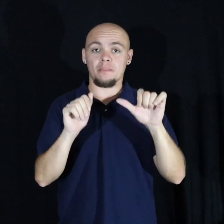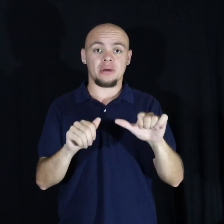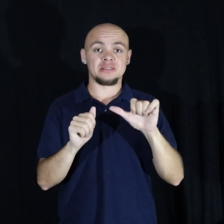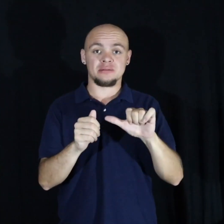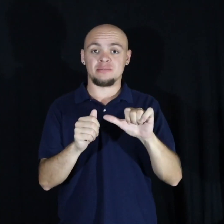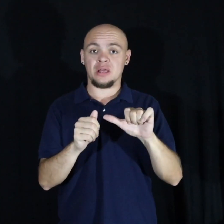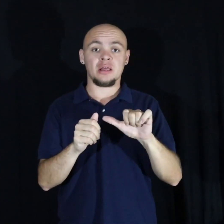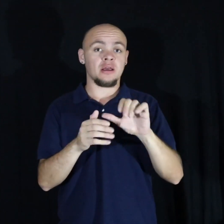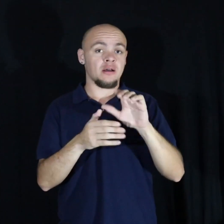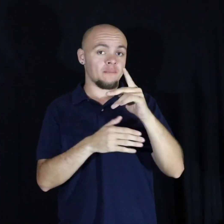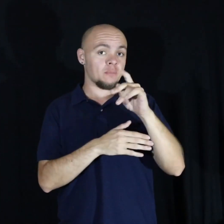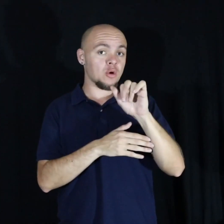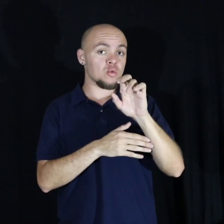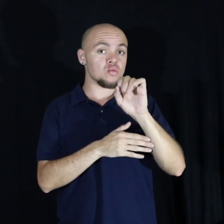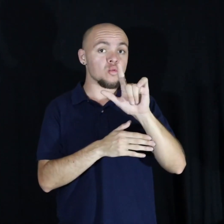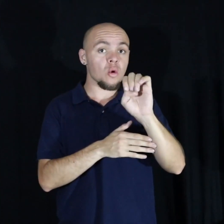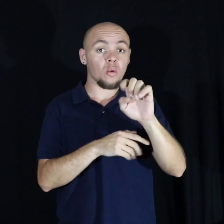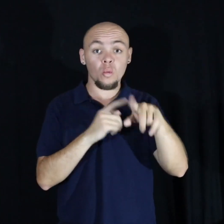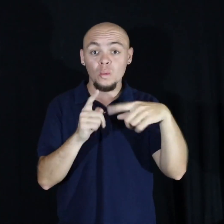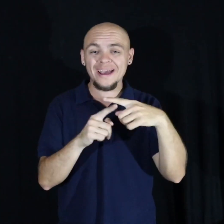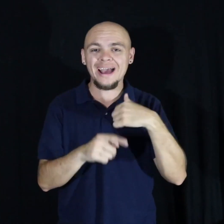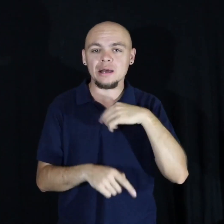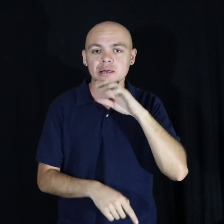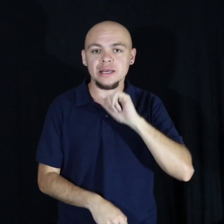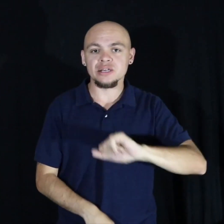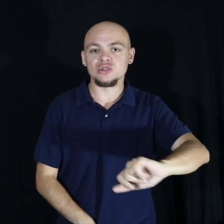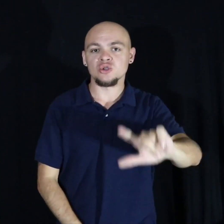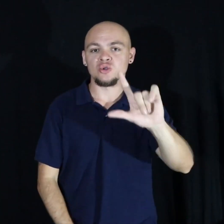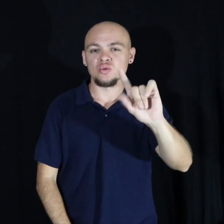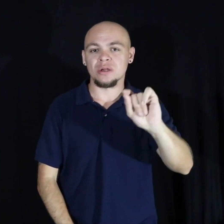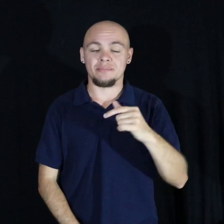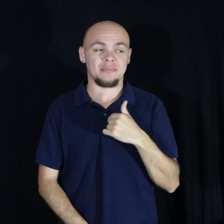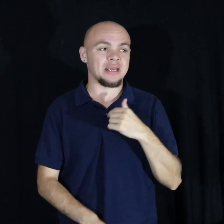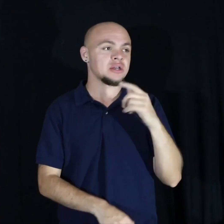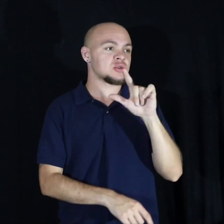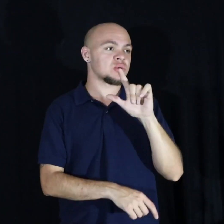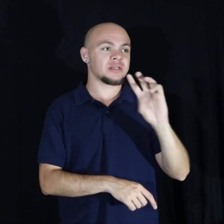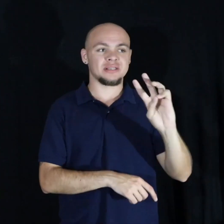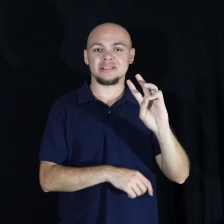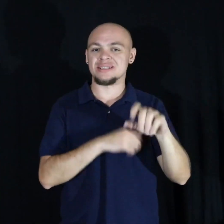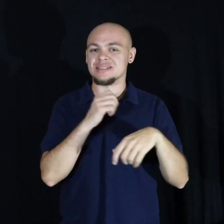20. For the past 26 years of my incarceration, I've had to